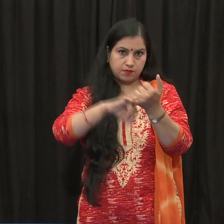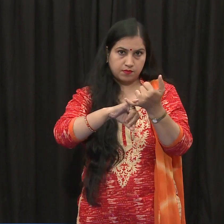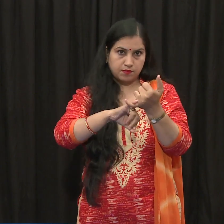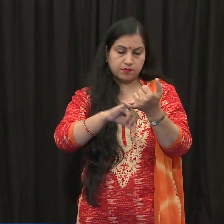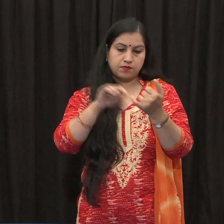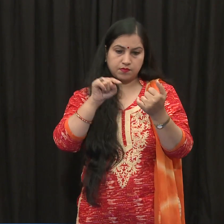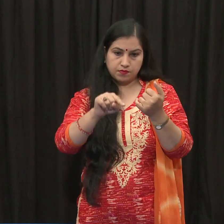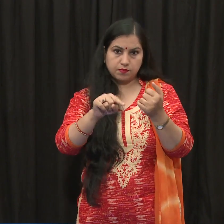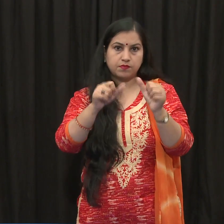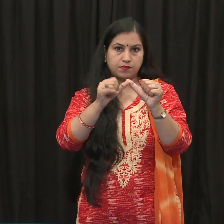www.nios.ac.in.